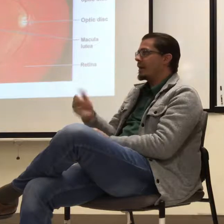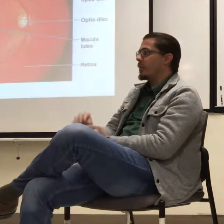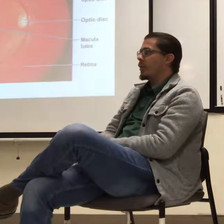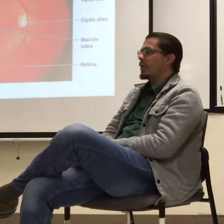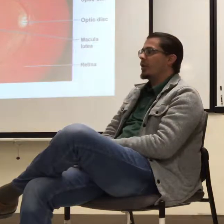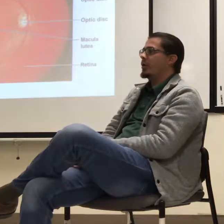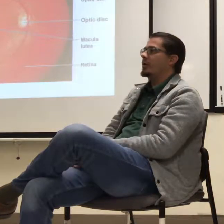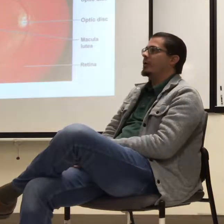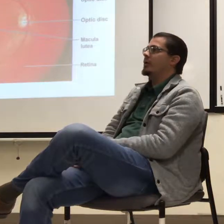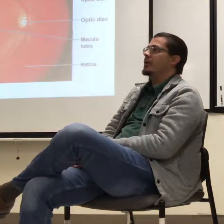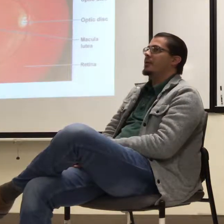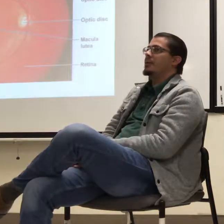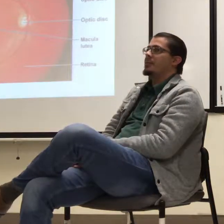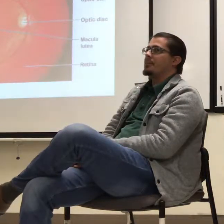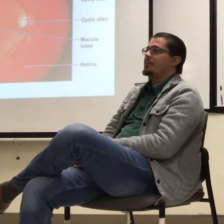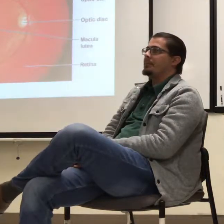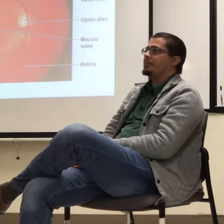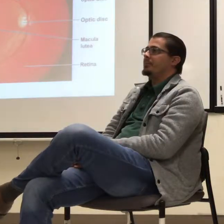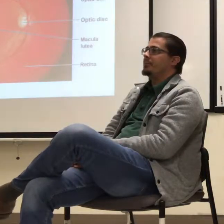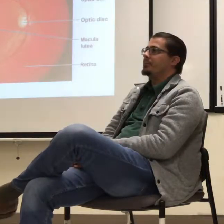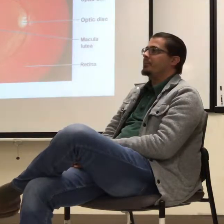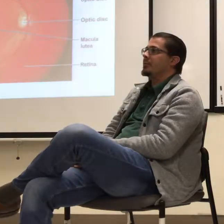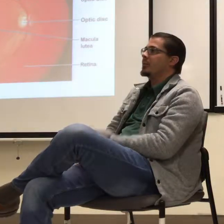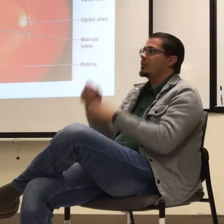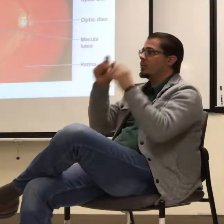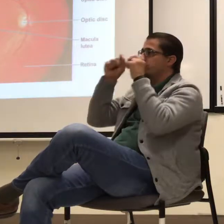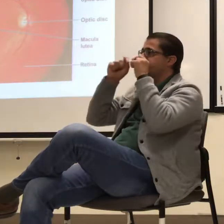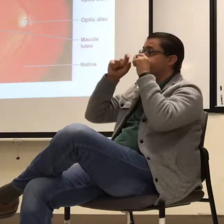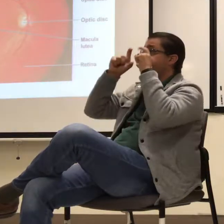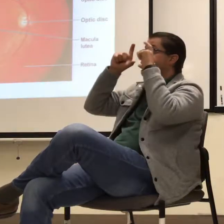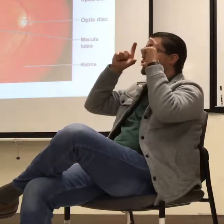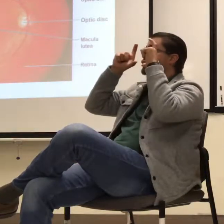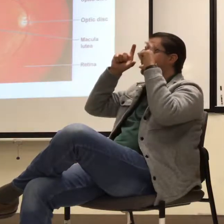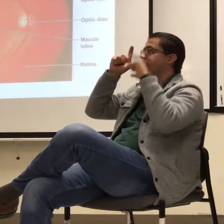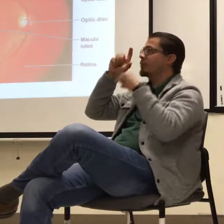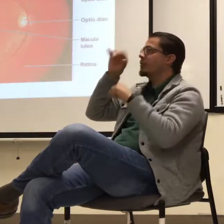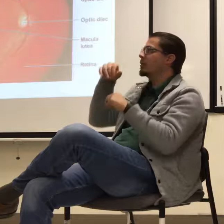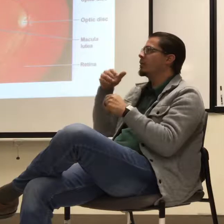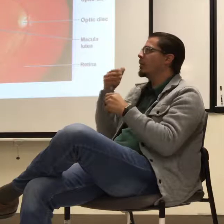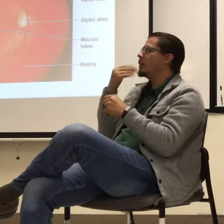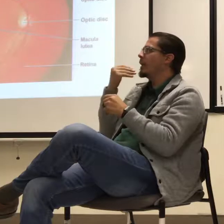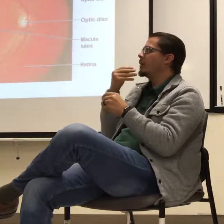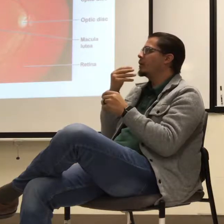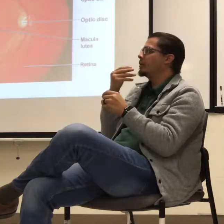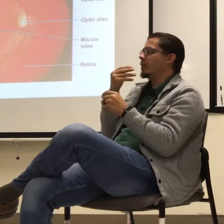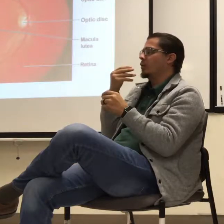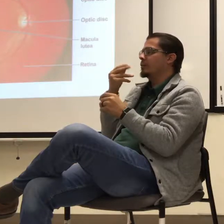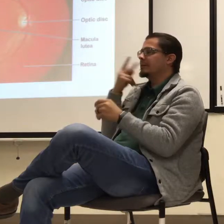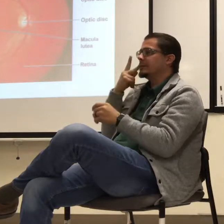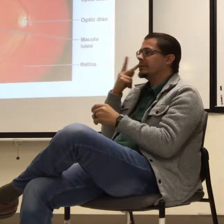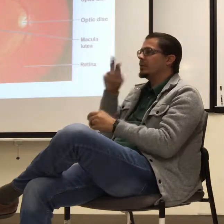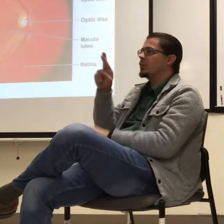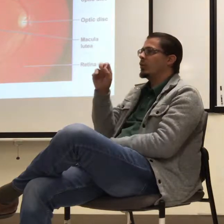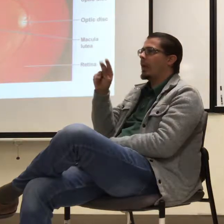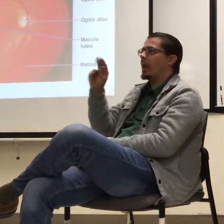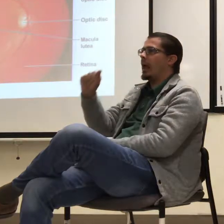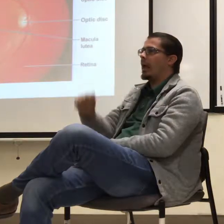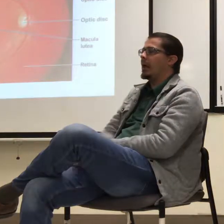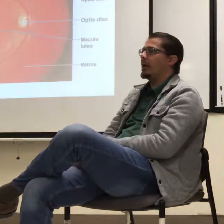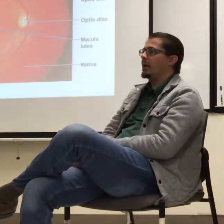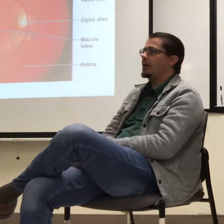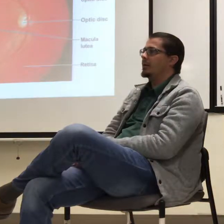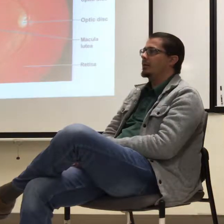But what they're doing is, by opening up the iris, you get a better view of the retina.